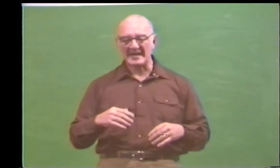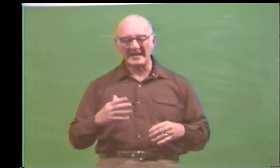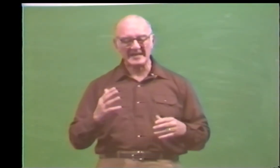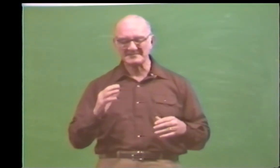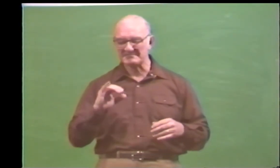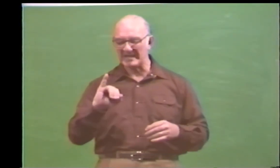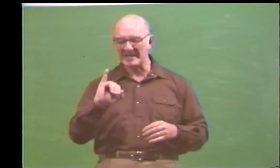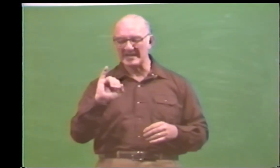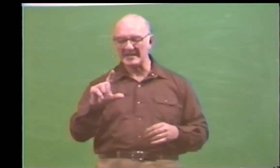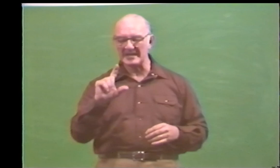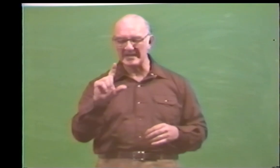He's